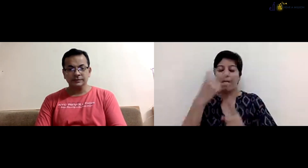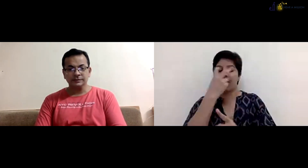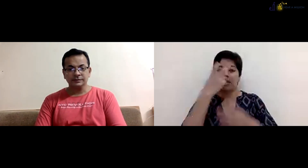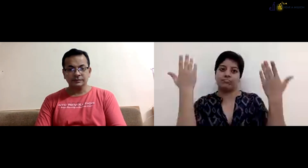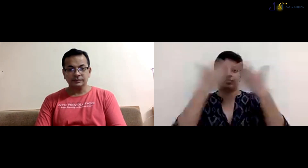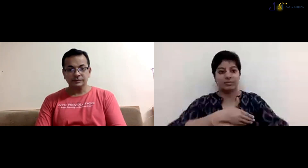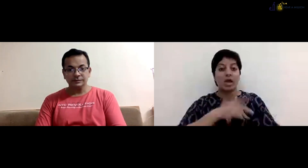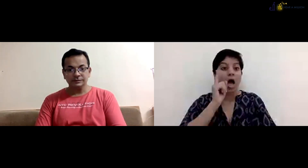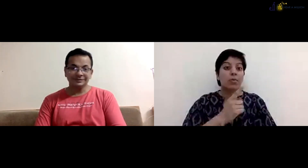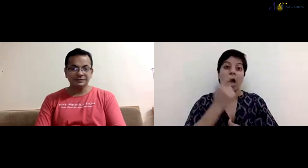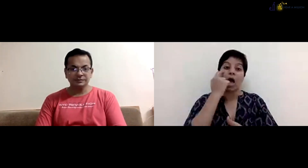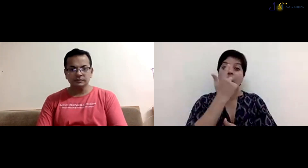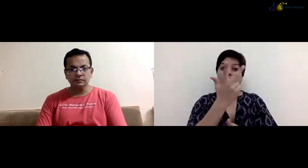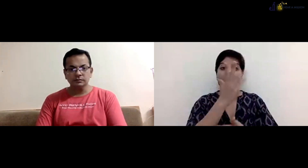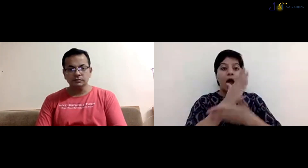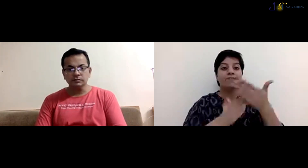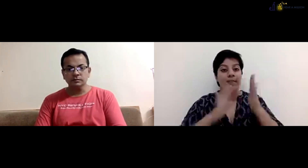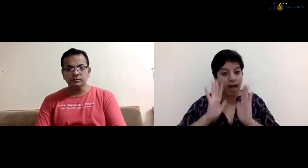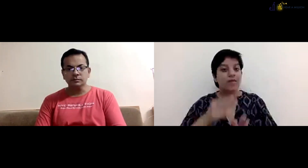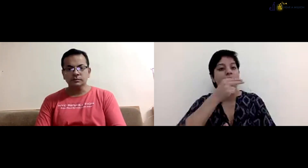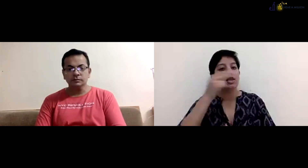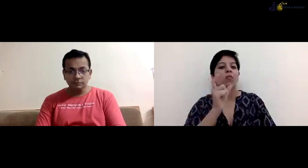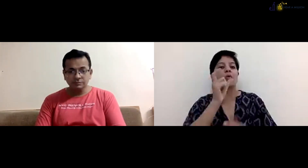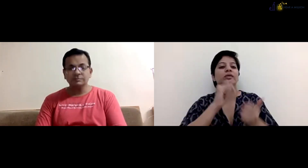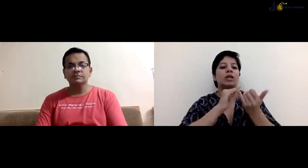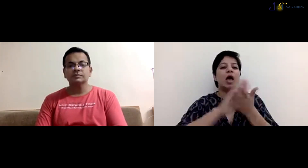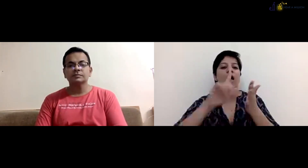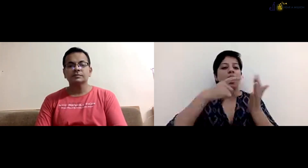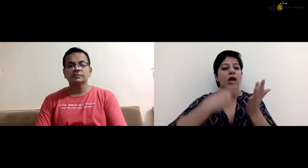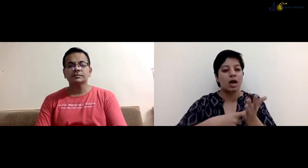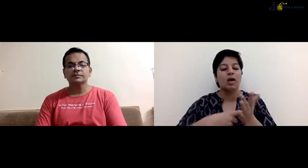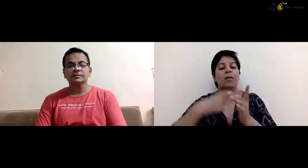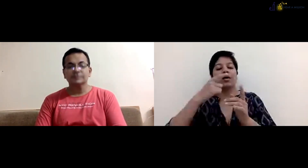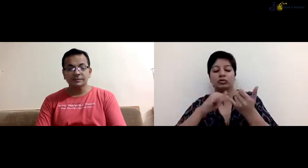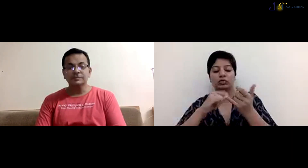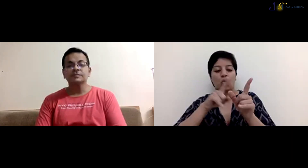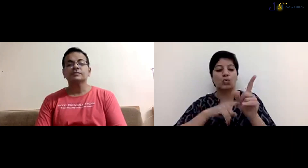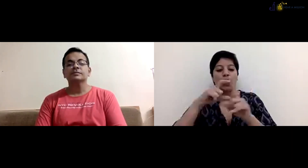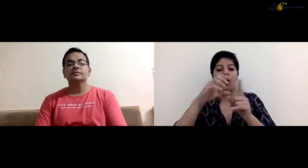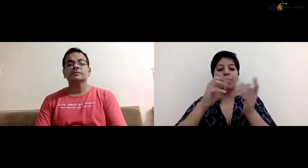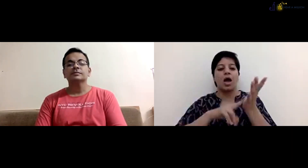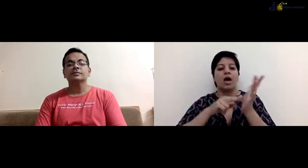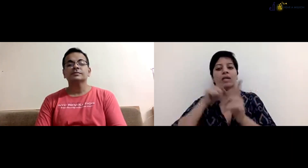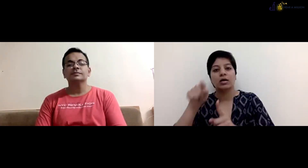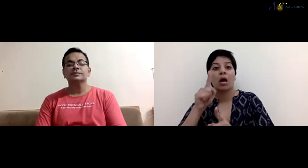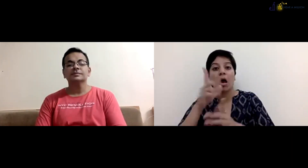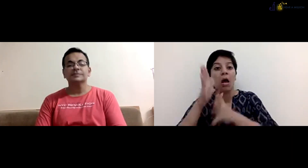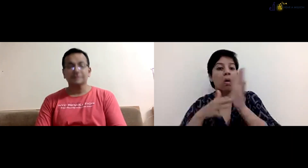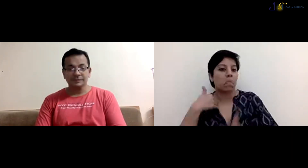Usher syndrome. Okay. So, but for Usher syndrome, it means that we have